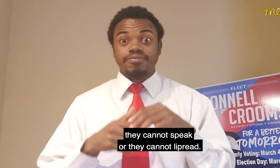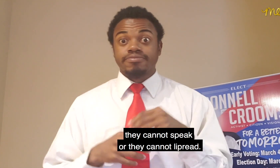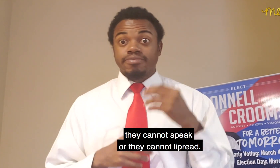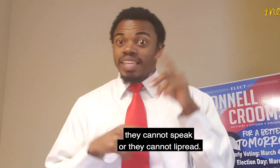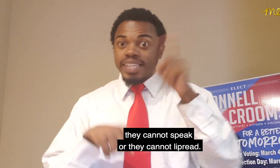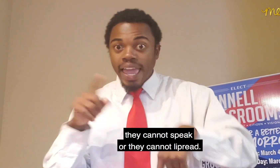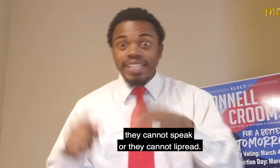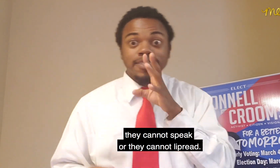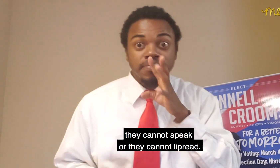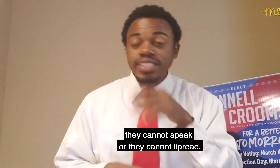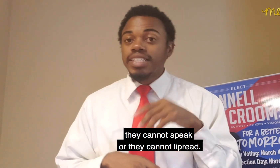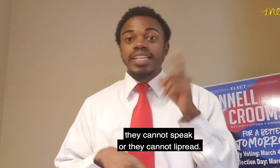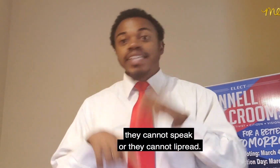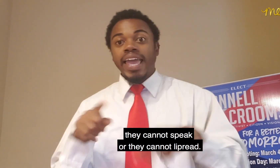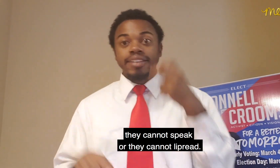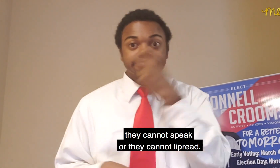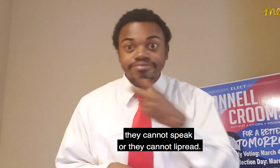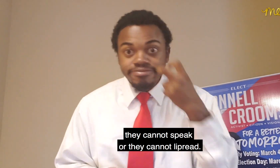means they can't speak or they can't lip read.